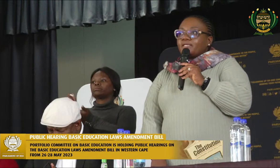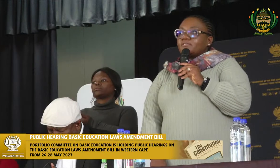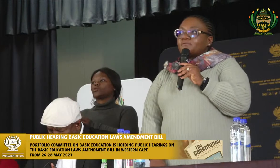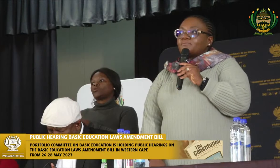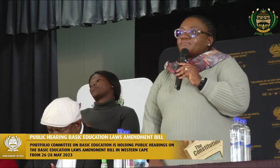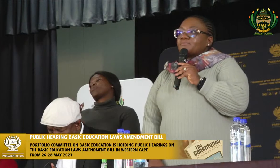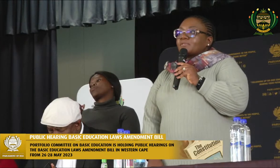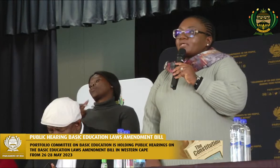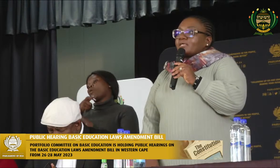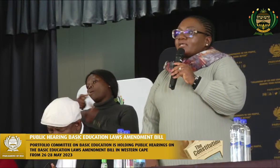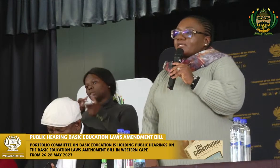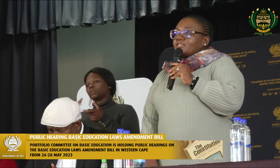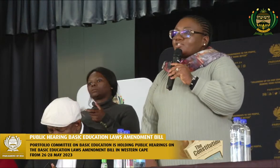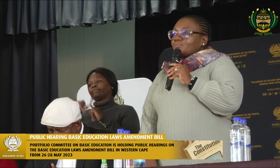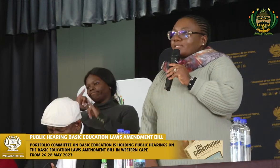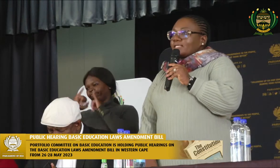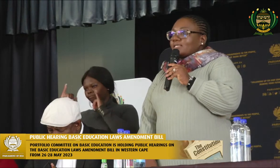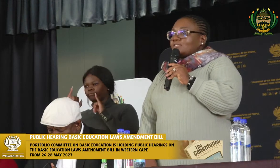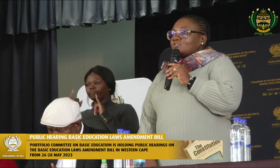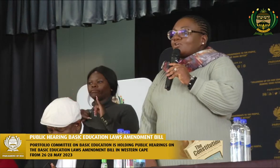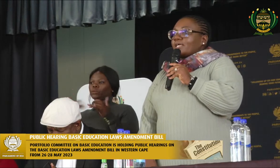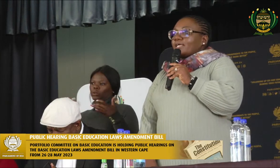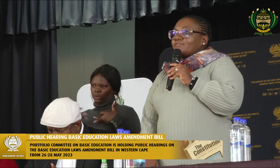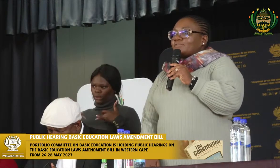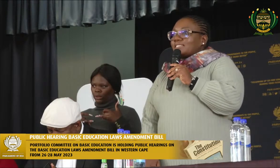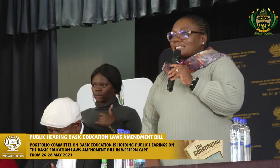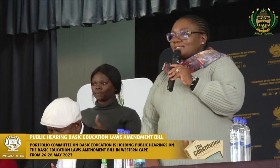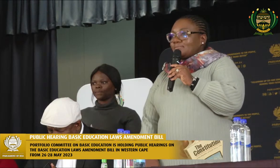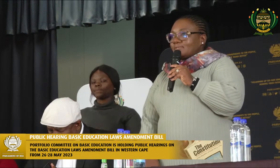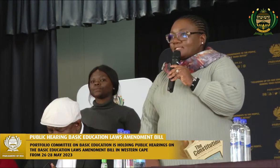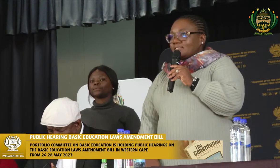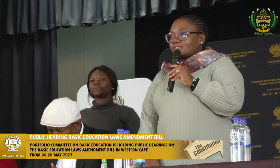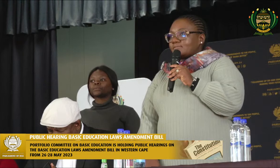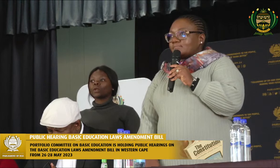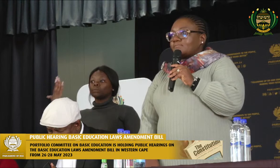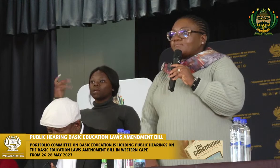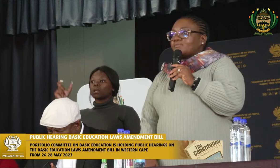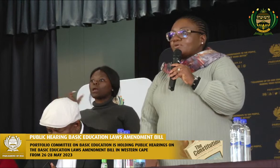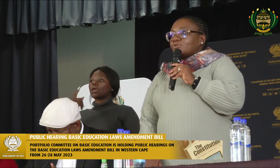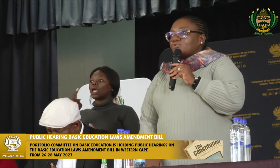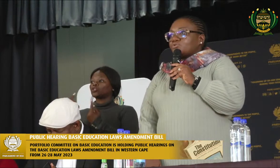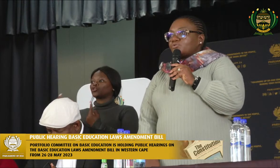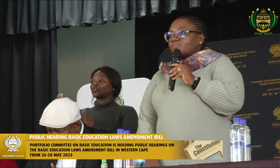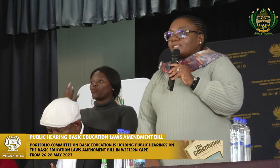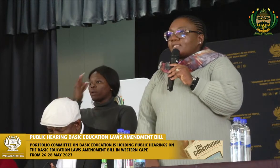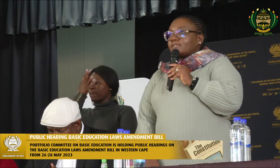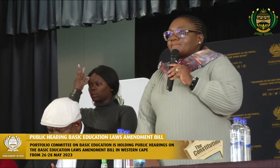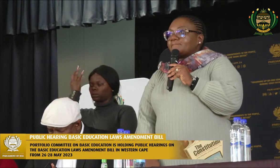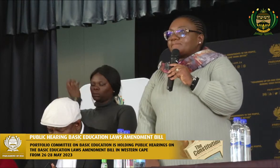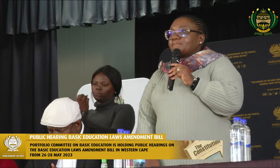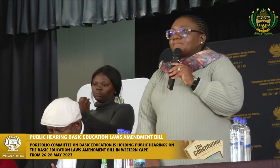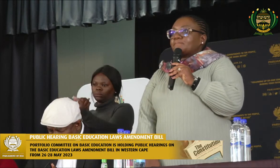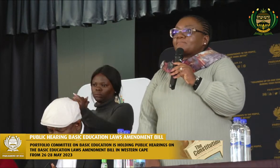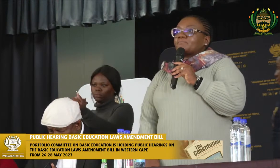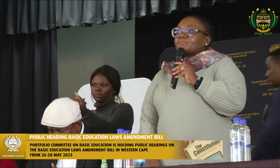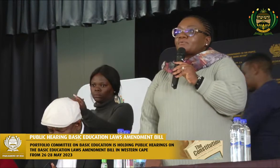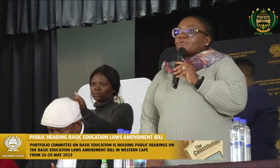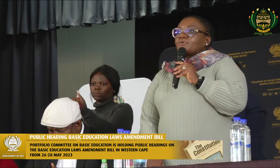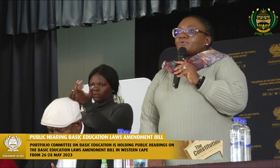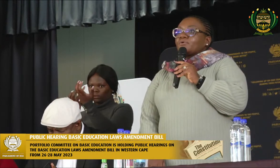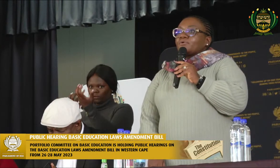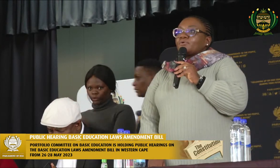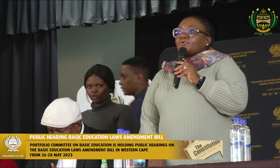to be heard. Each speaker is gonna have 3 minutes to speak.